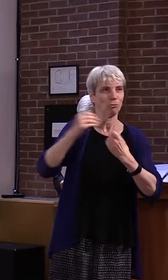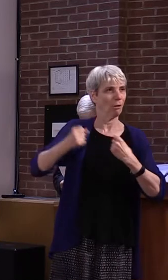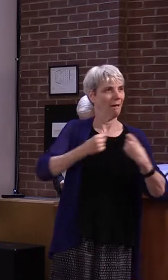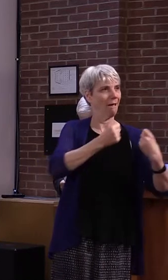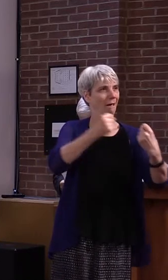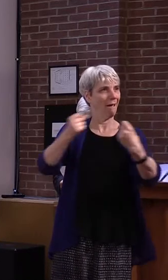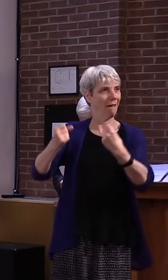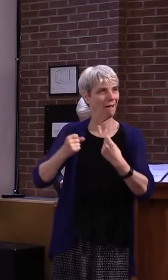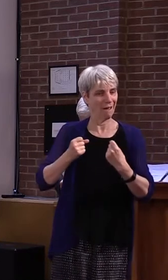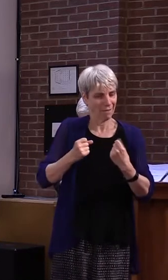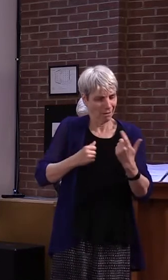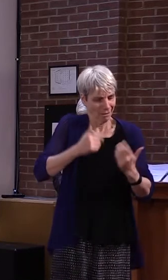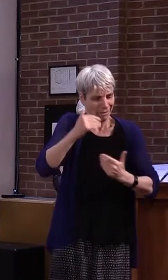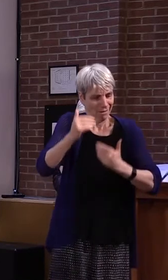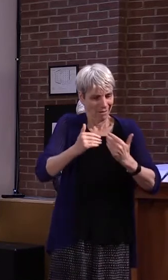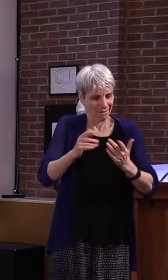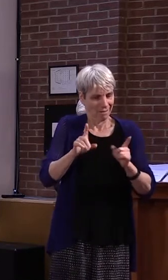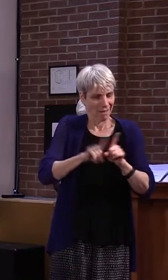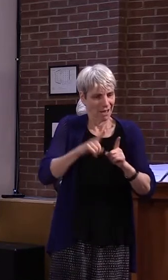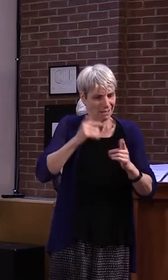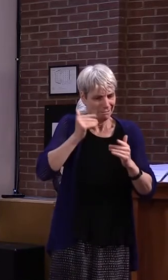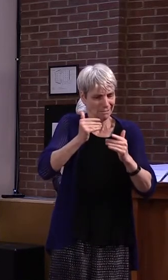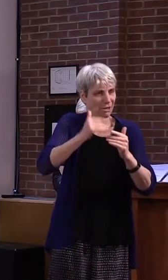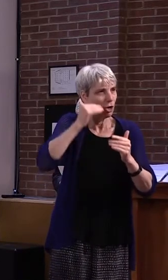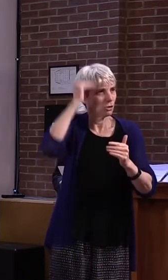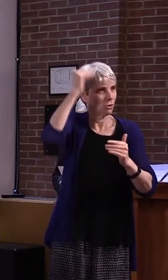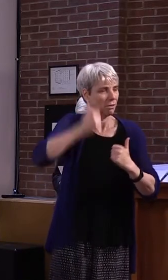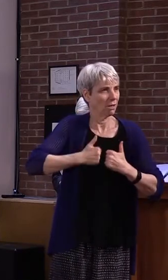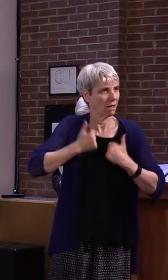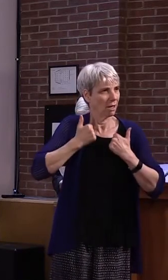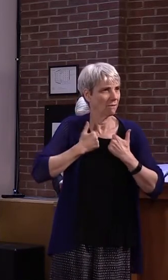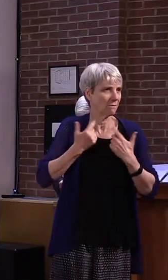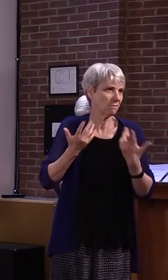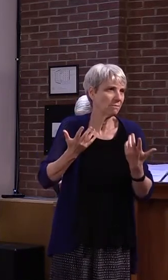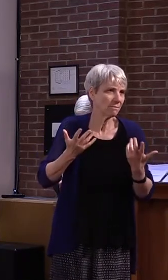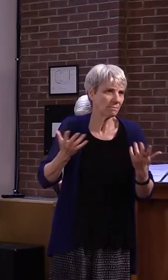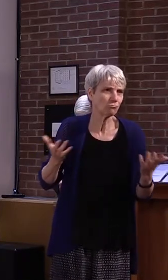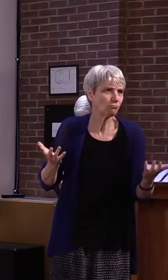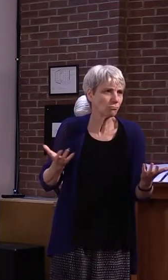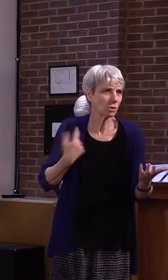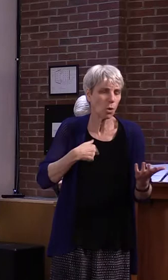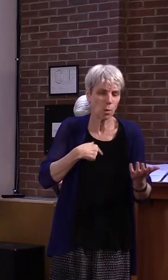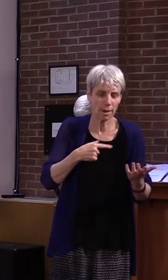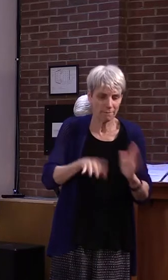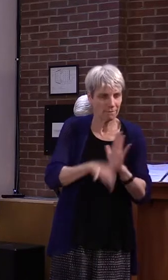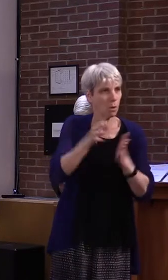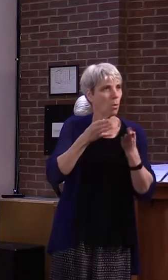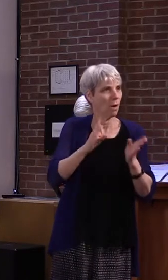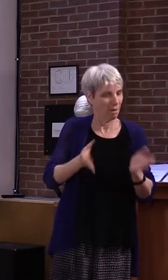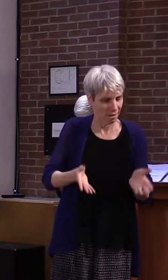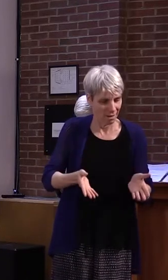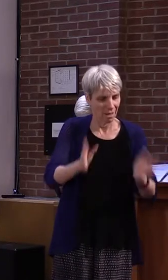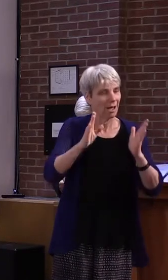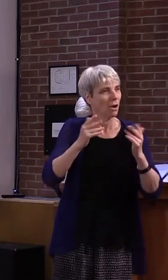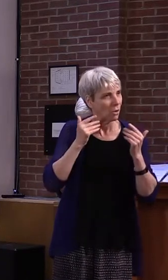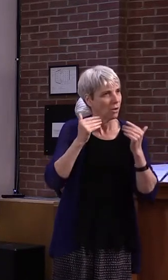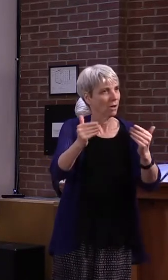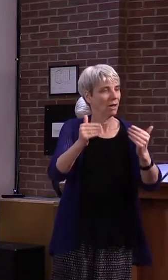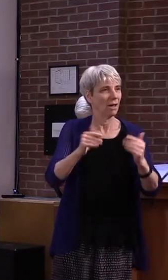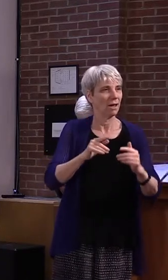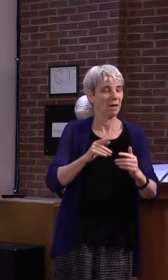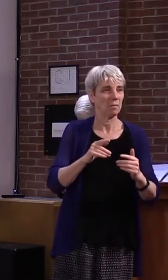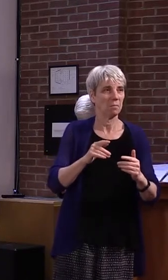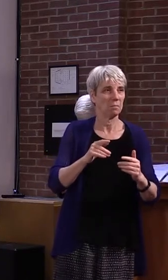the next chapter of their life and experiencing driving on the roads. So I can't say that we've